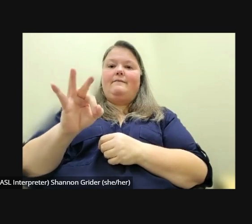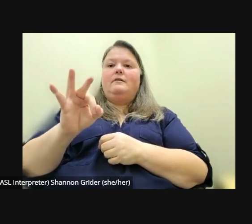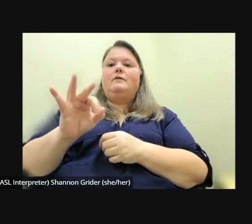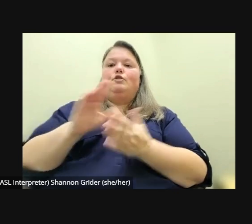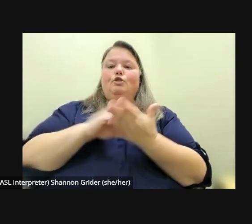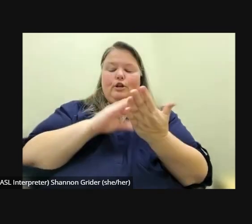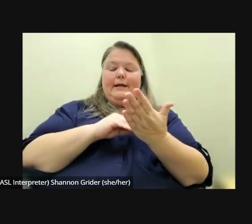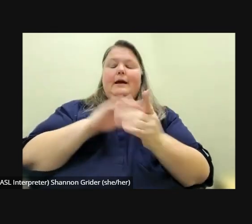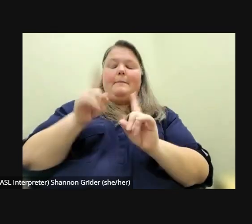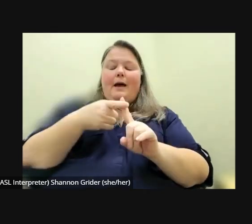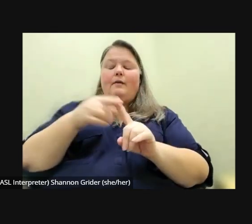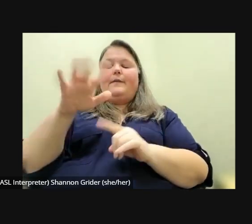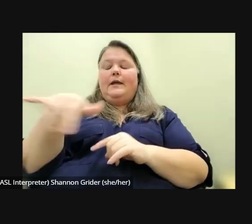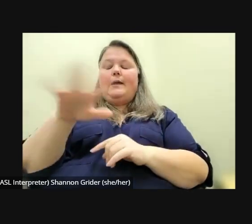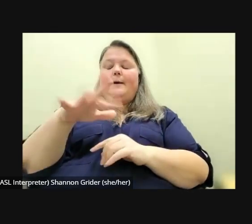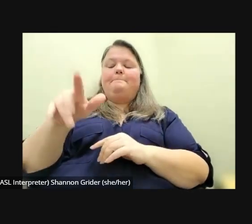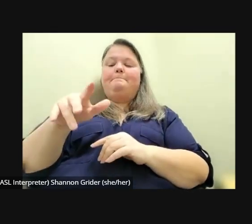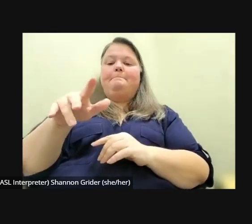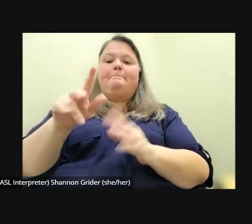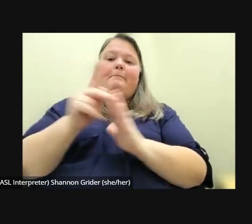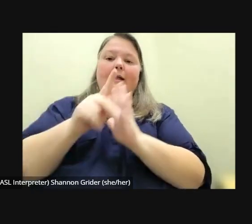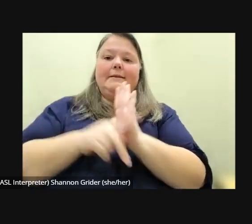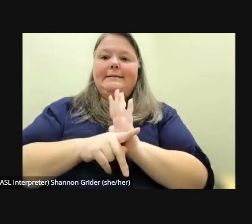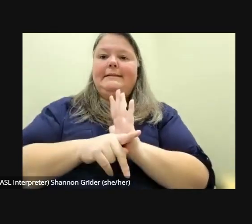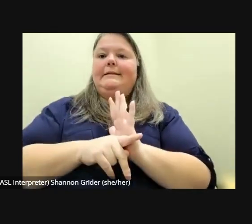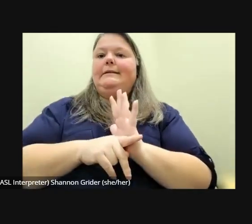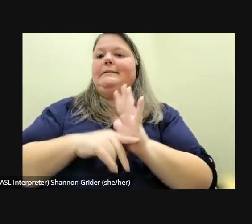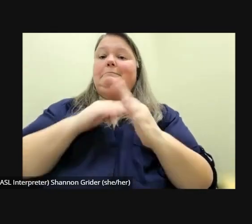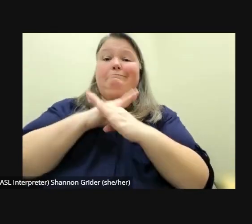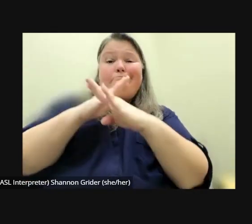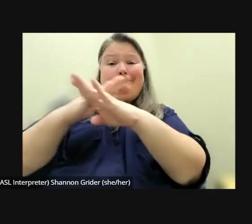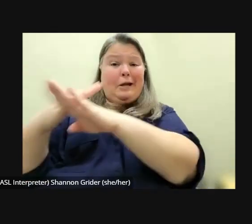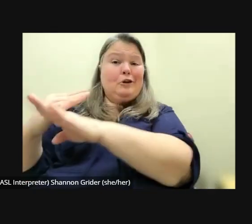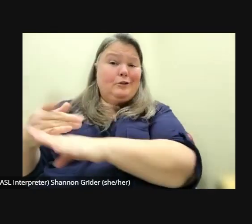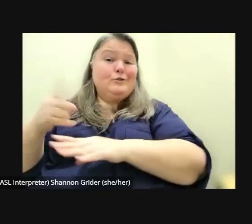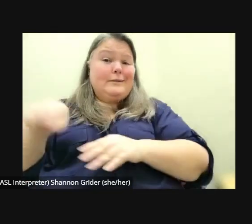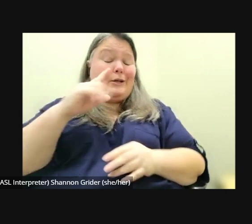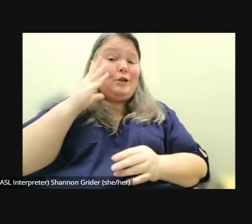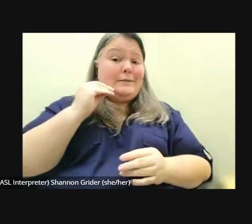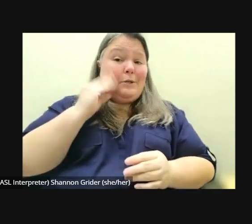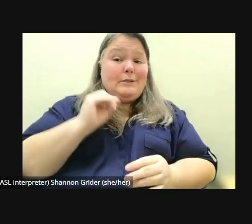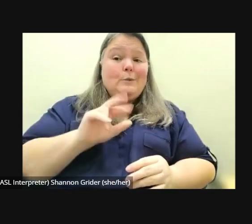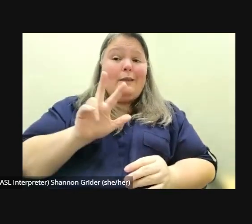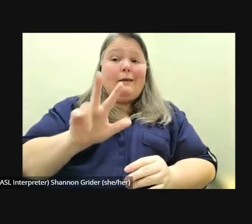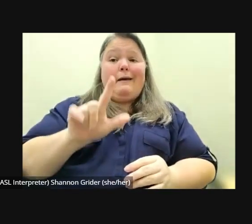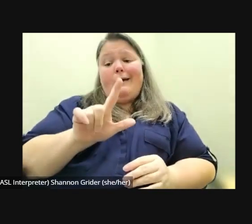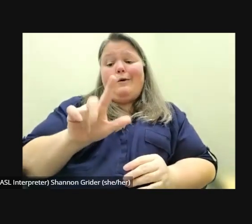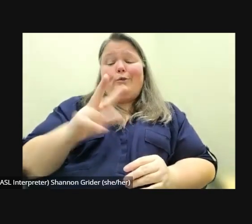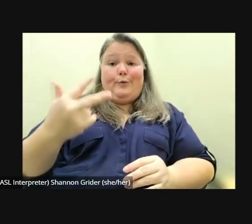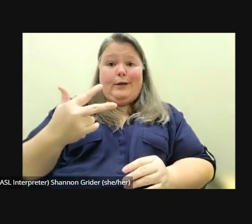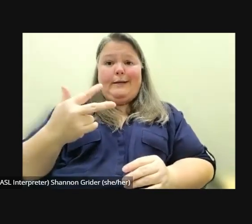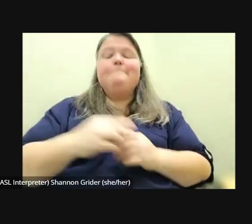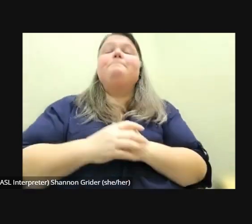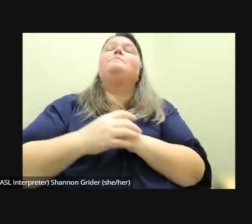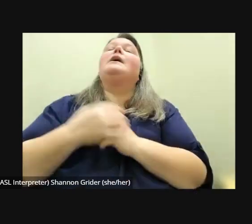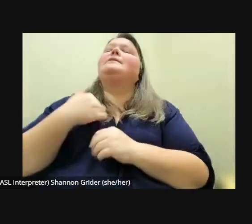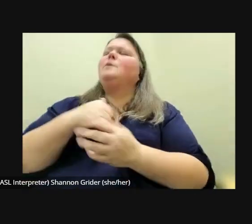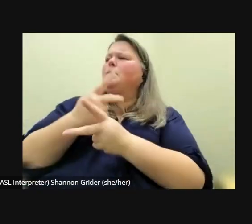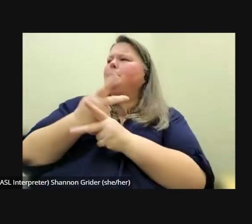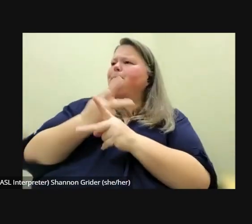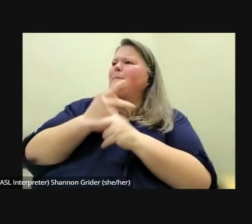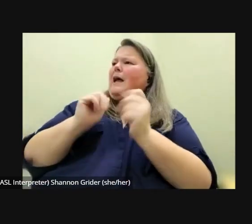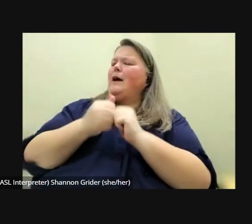issues and barriers that they're running up against in their work. And we, as a group, talked about how we might tighten the relationship with